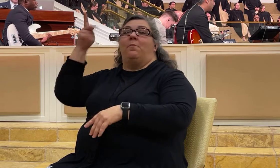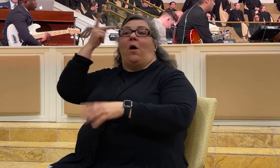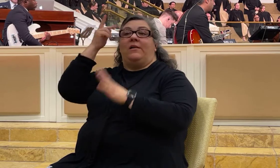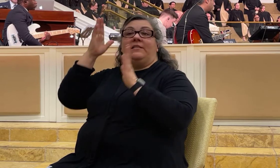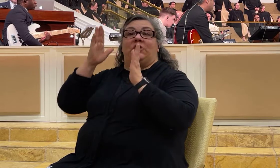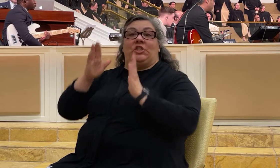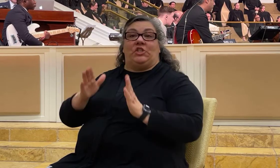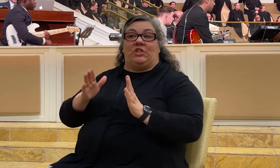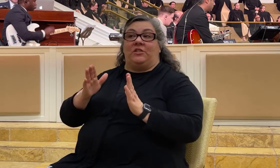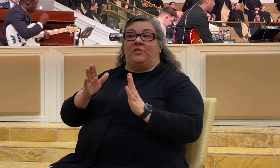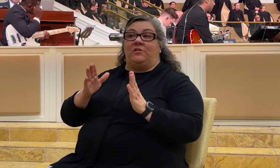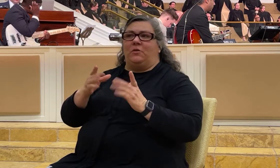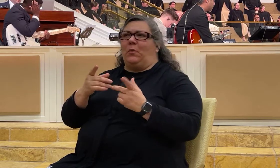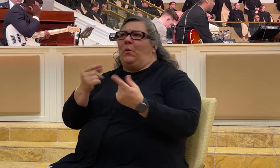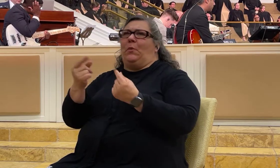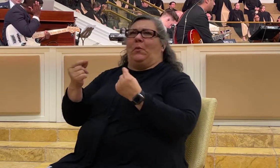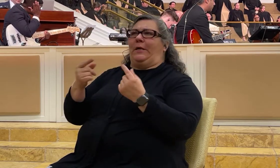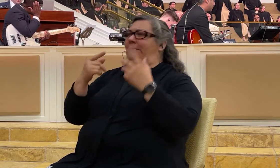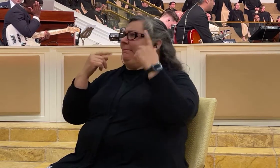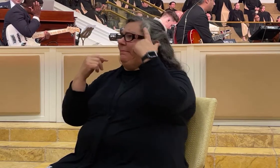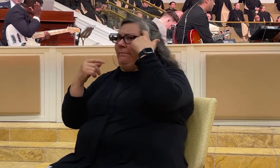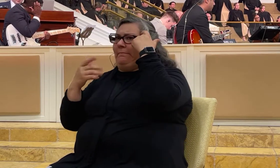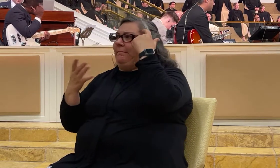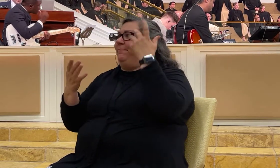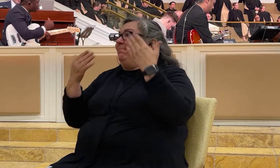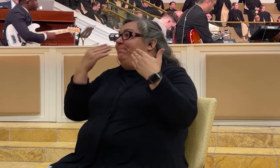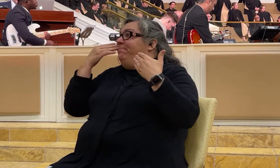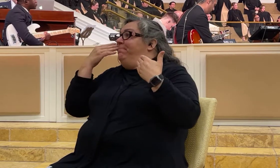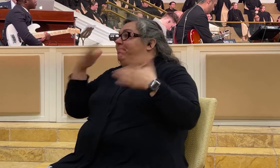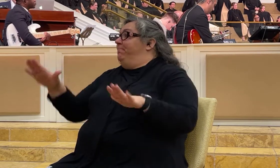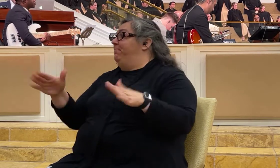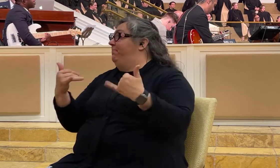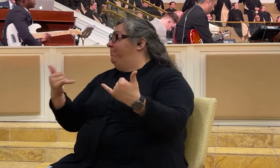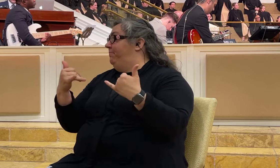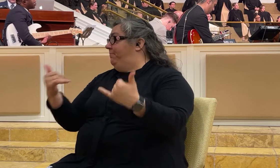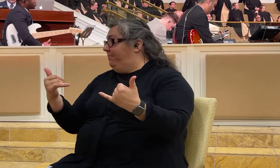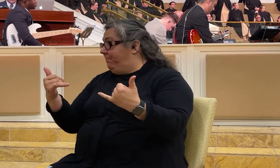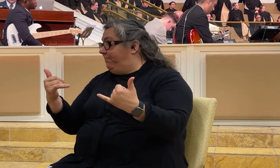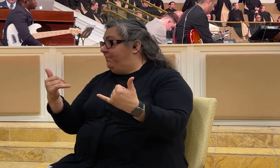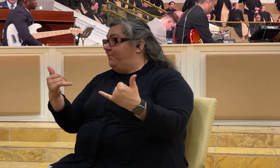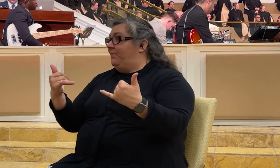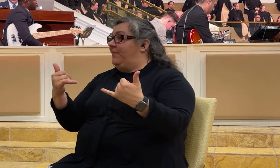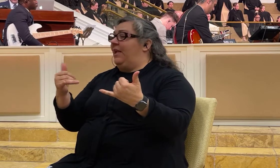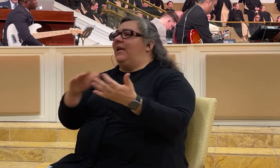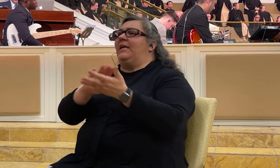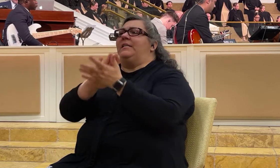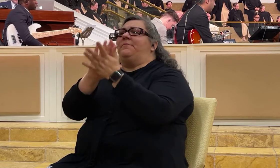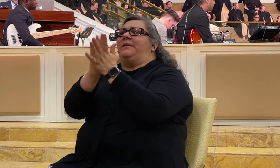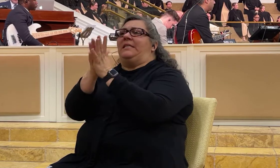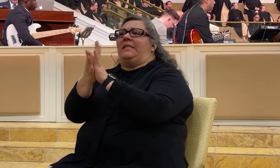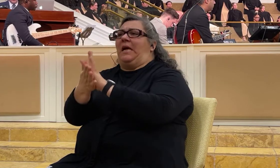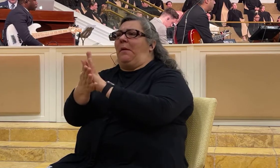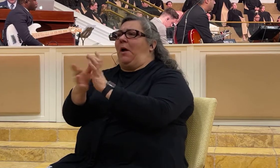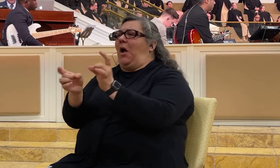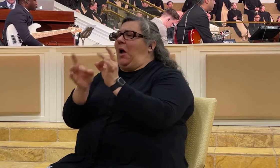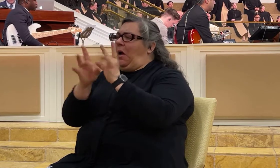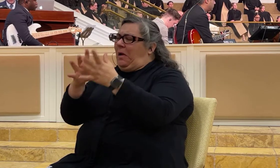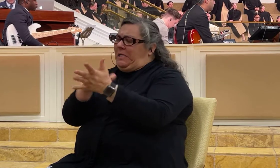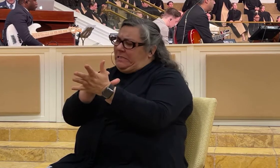Politicians don't know what to do in the day that we're living in. It has become a crude